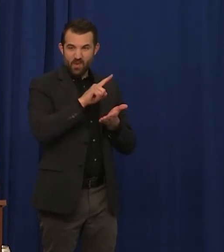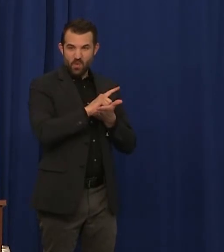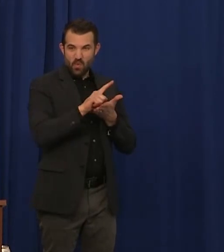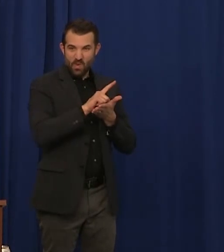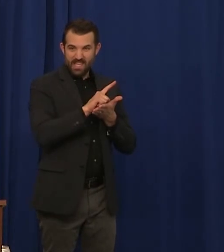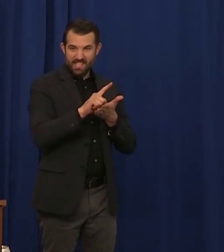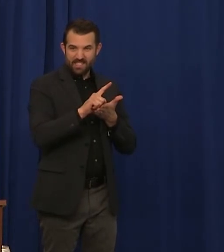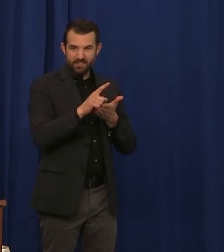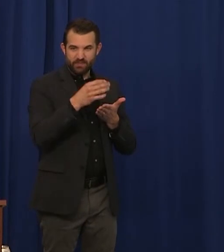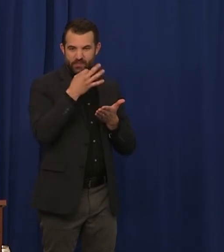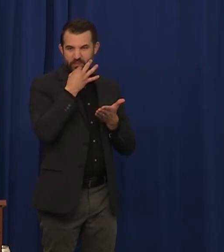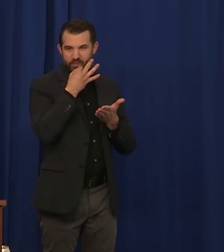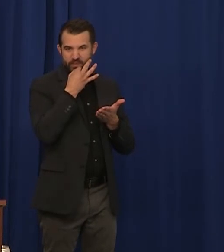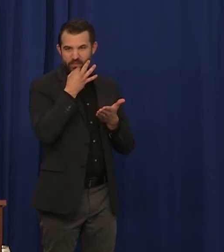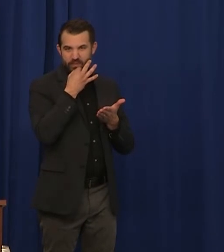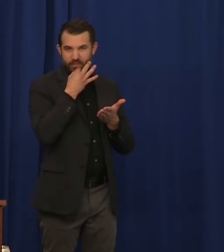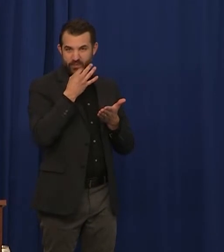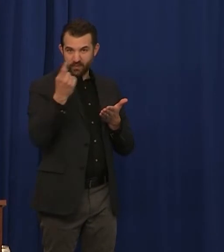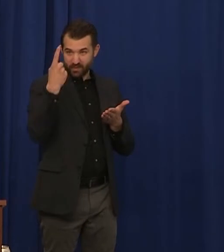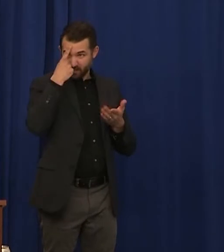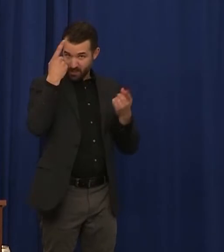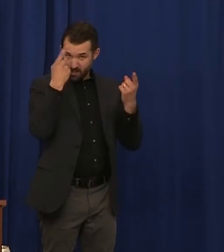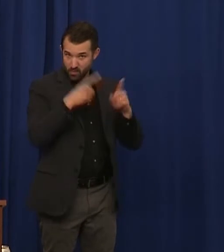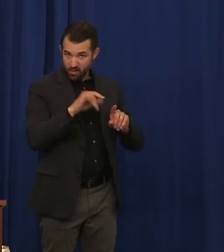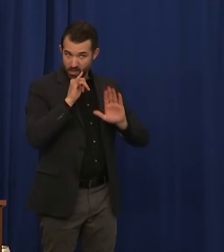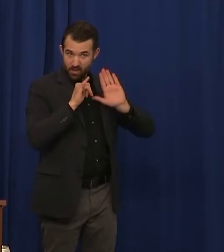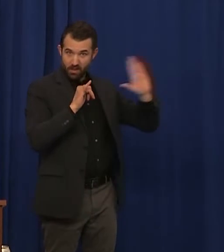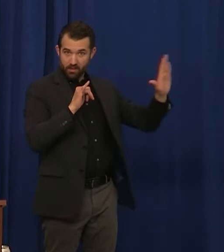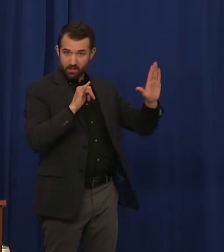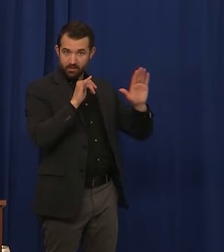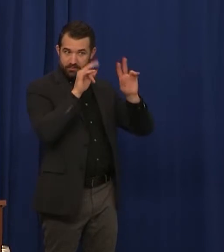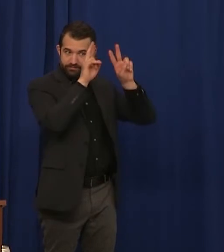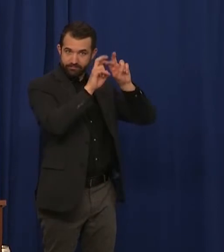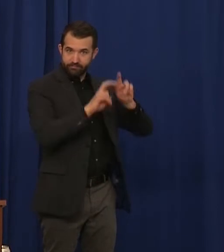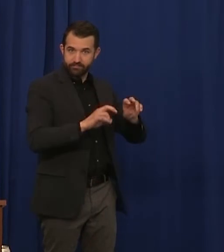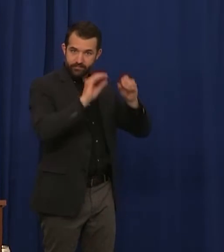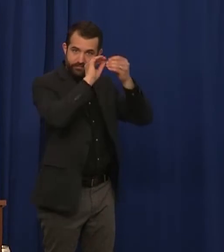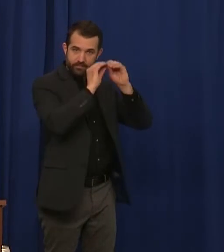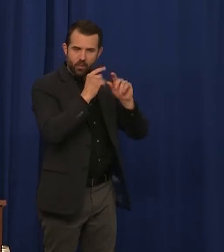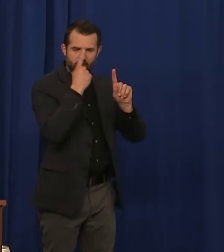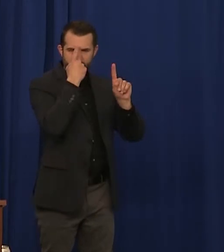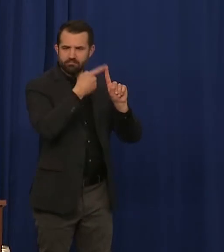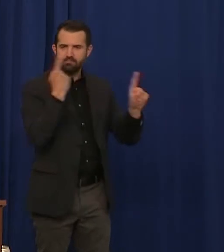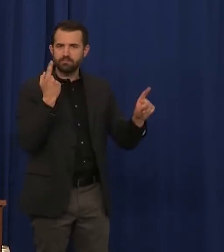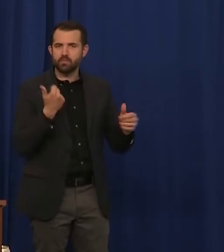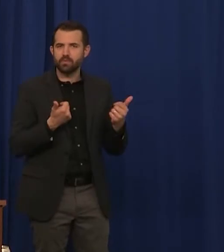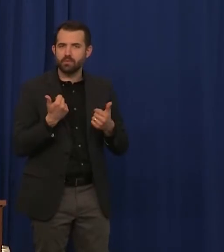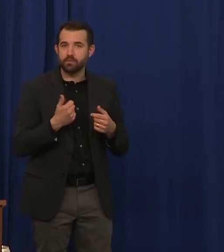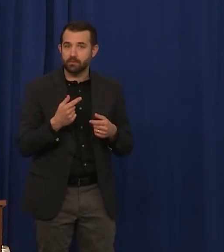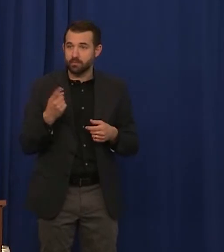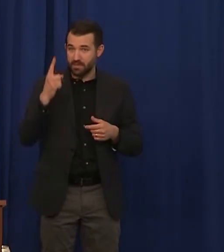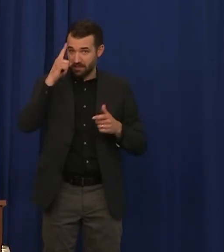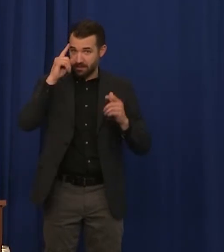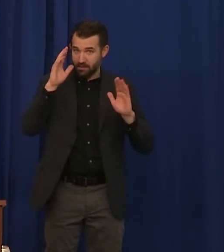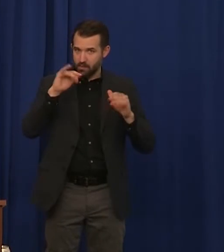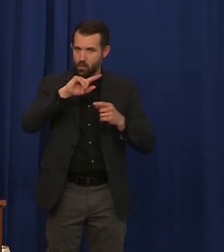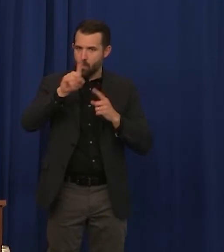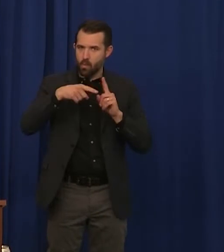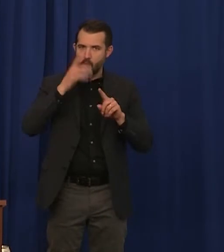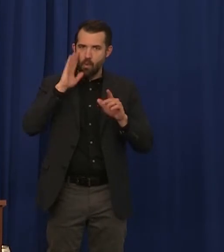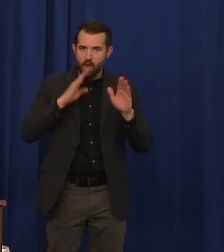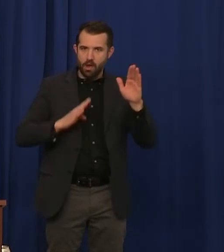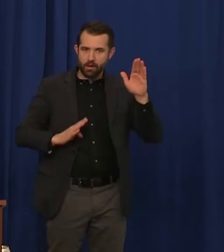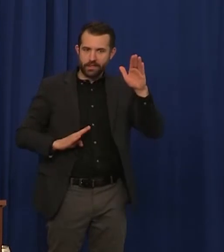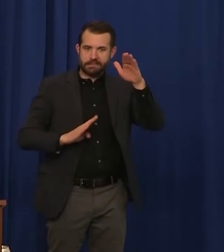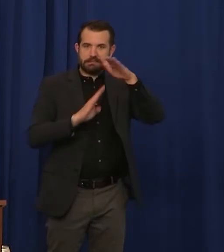strategies. Do you agree with that, or are you relying on a different model? And if so, can you estimate when the peak will be? Because it seems like we have two ongoing